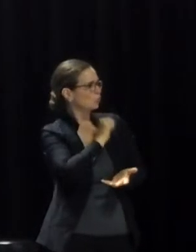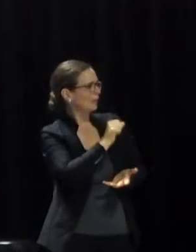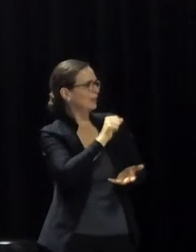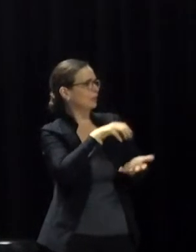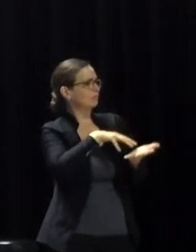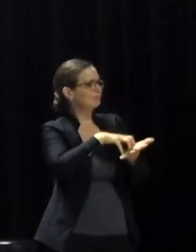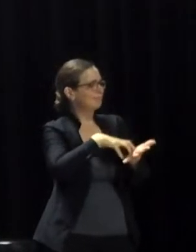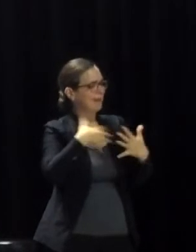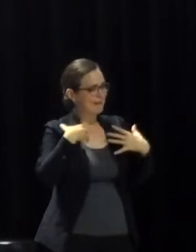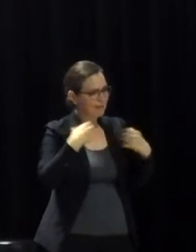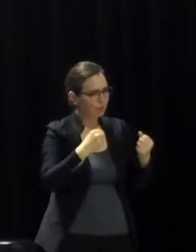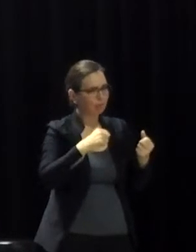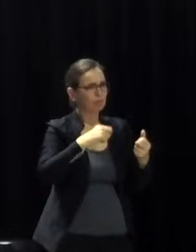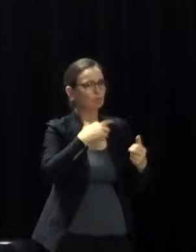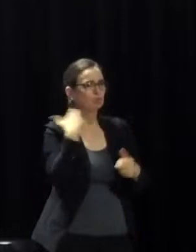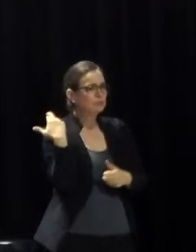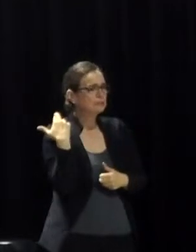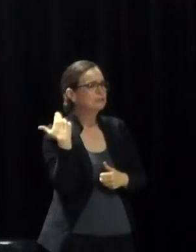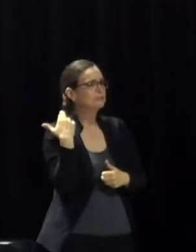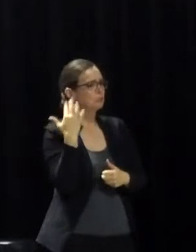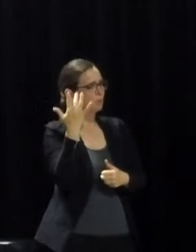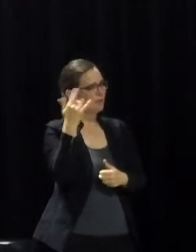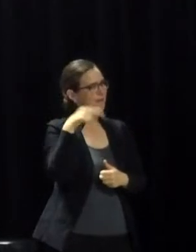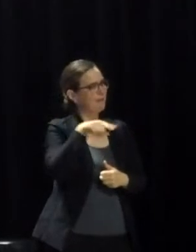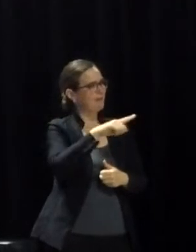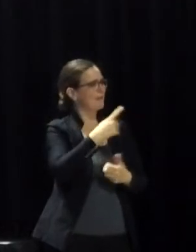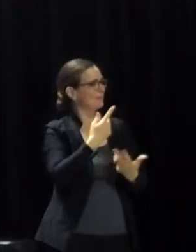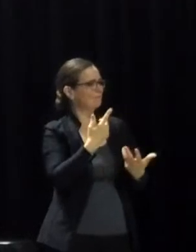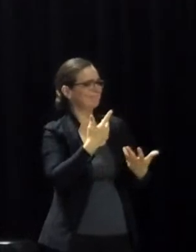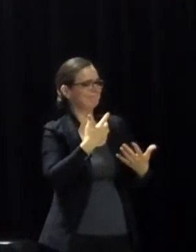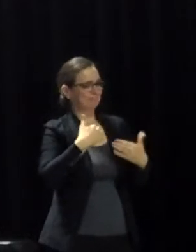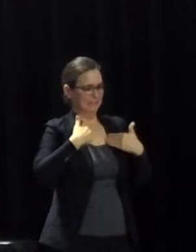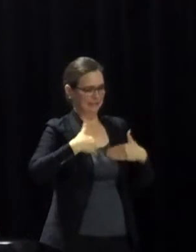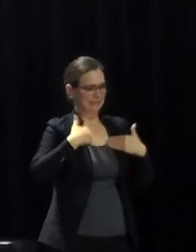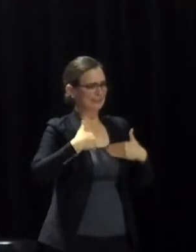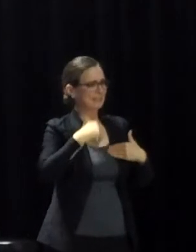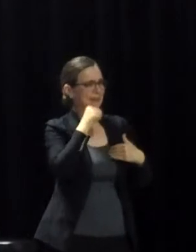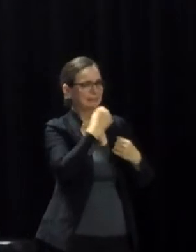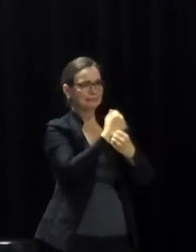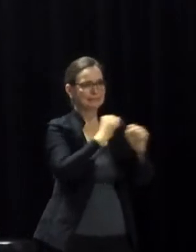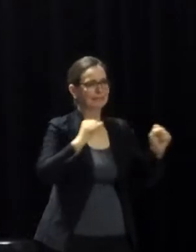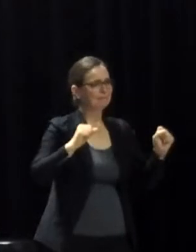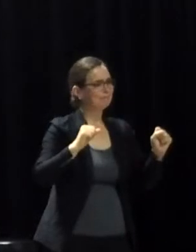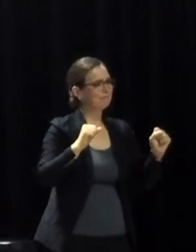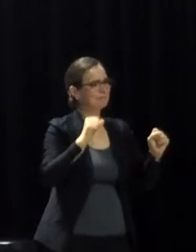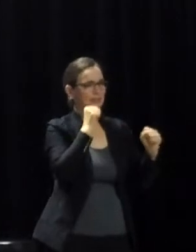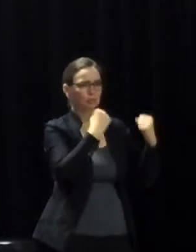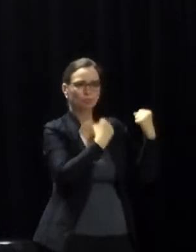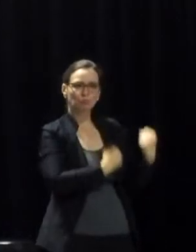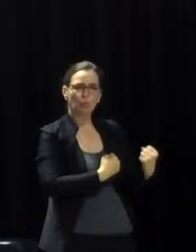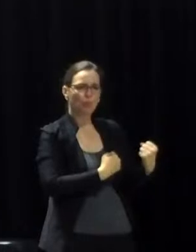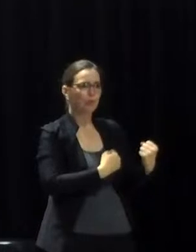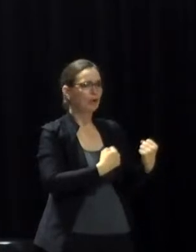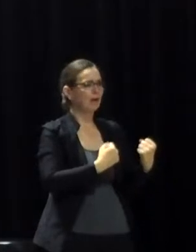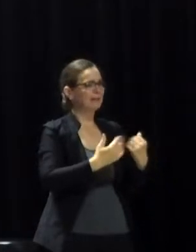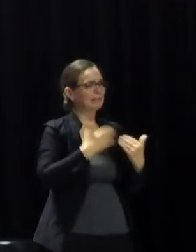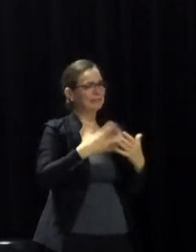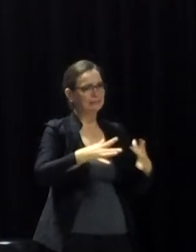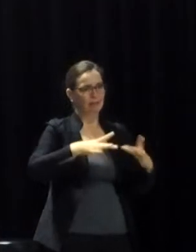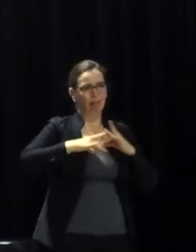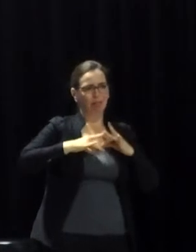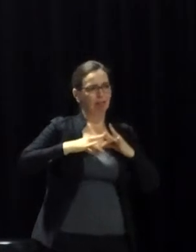in the community, it's getting into facilities, not at the rate that it once was, thank God, but it's there.